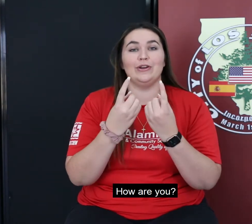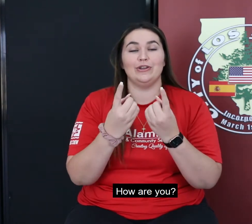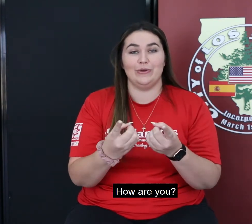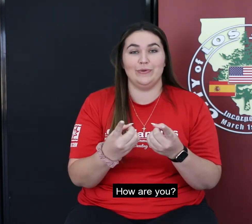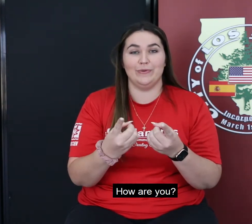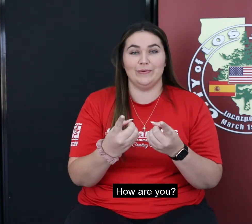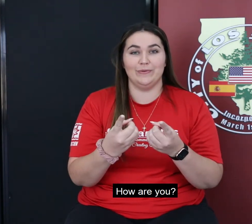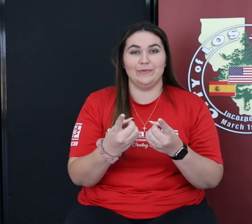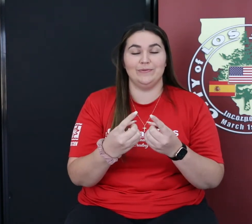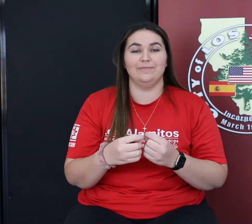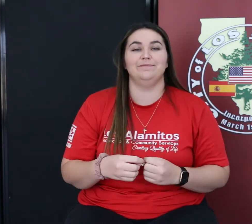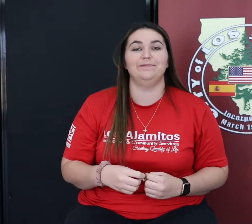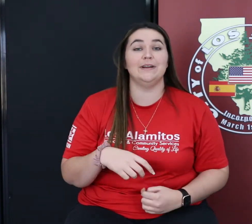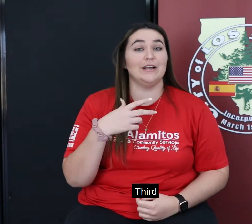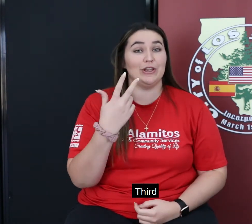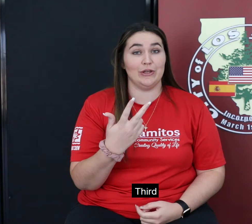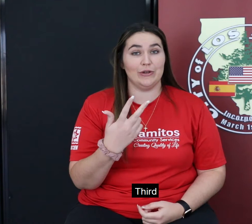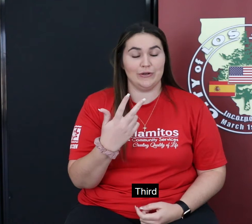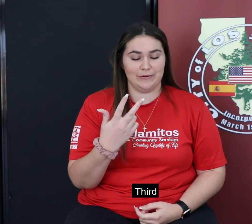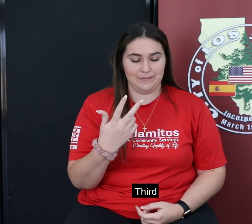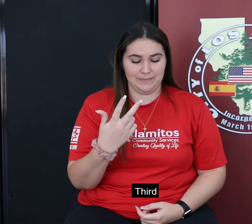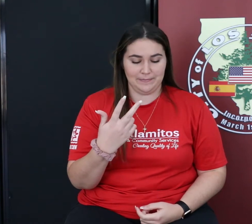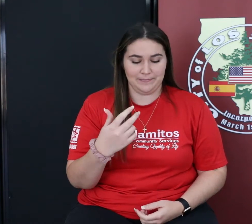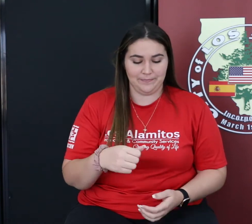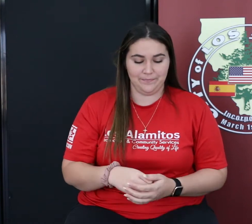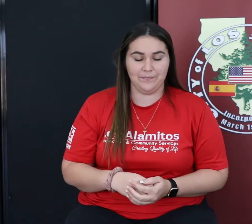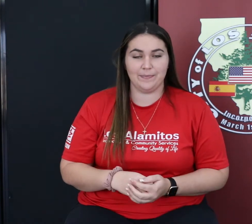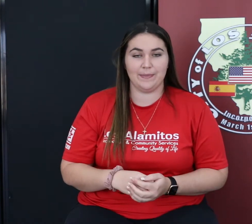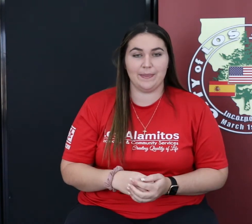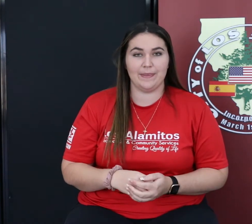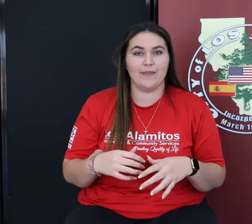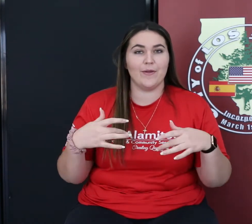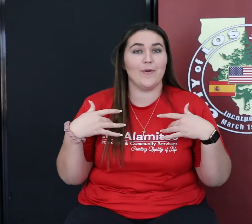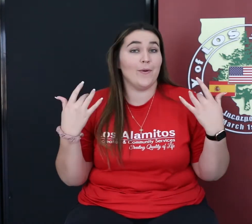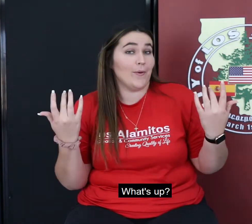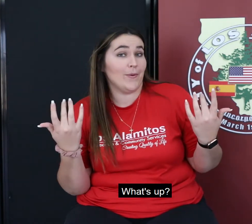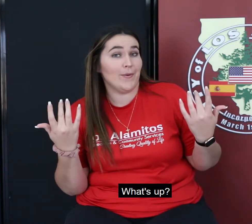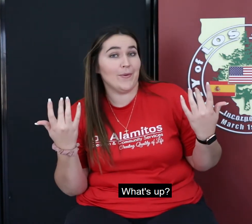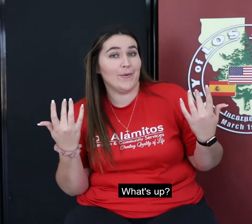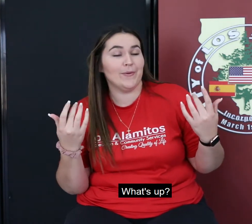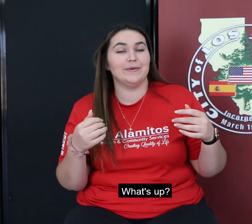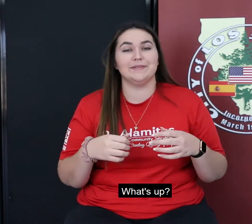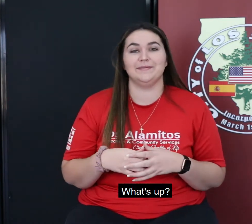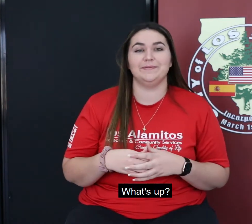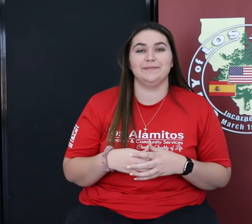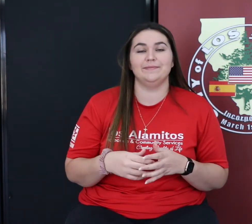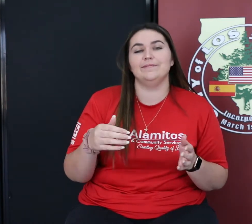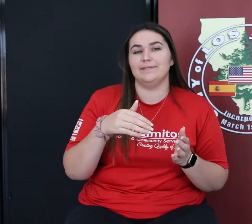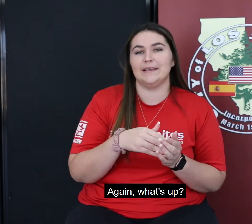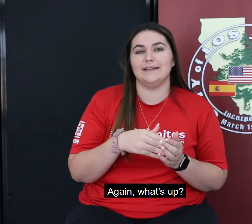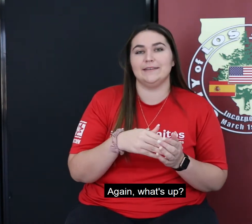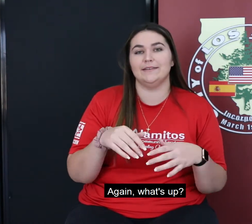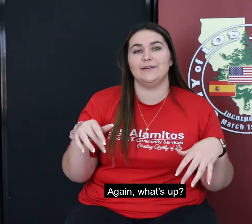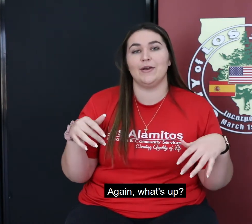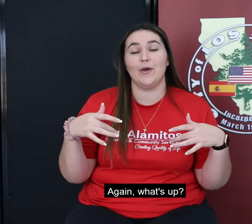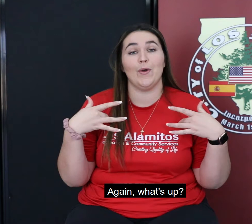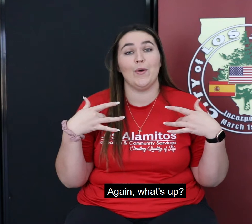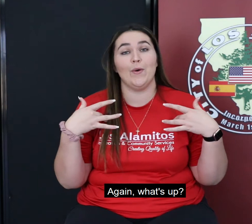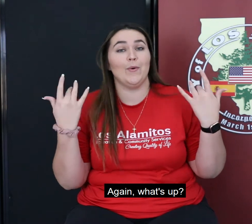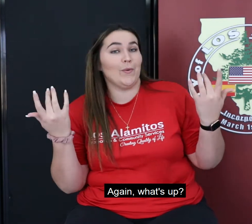Third, what's up? Again, what's up?